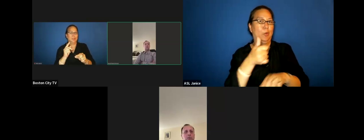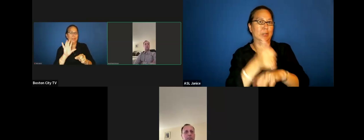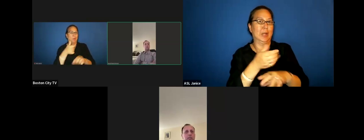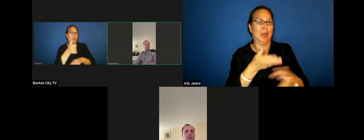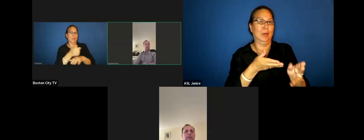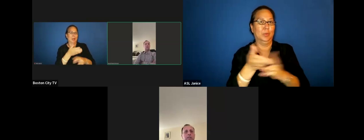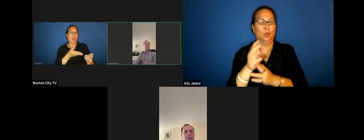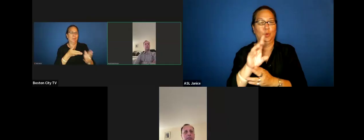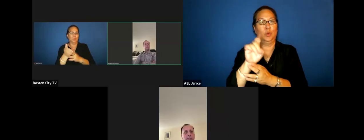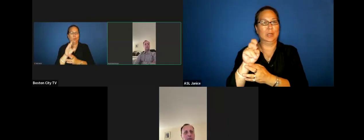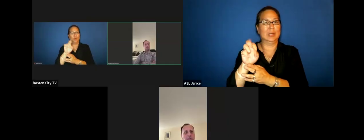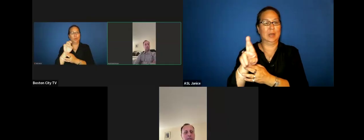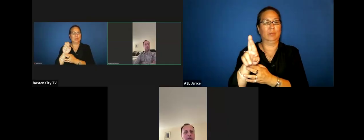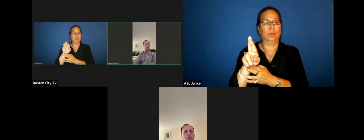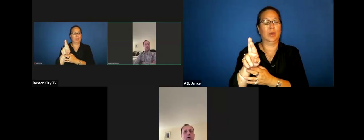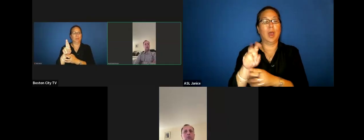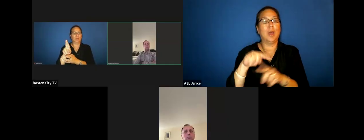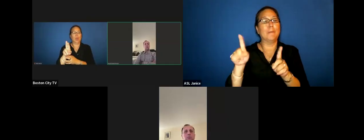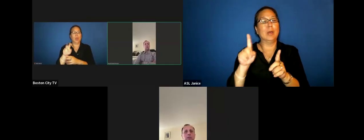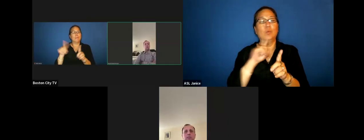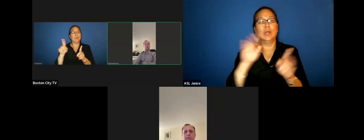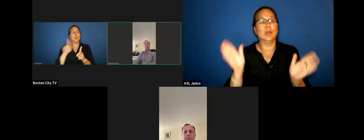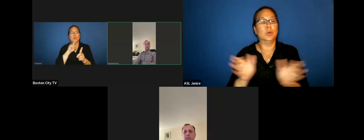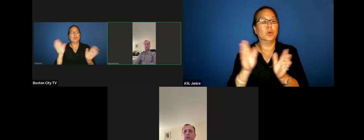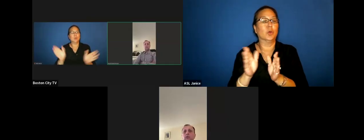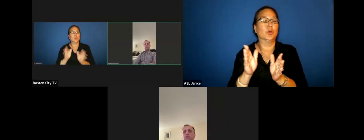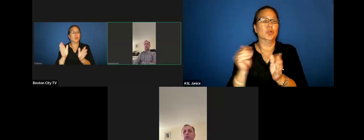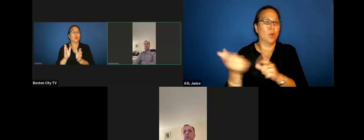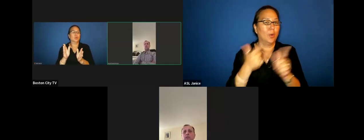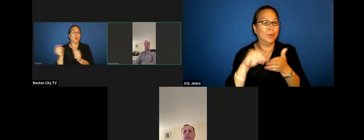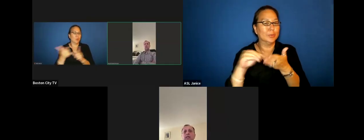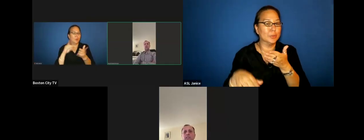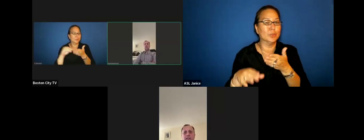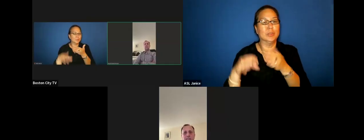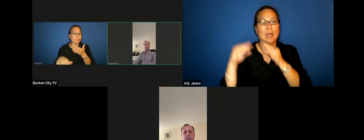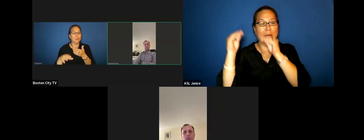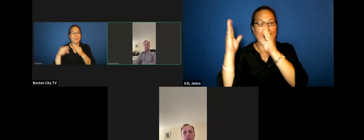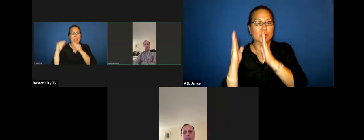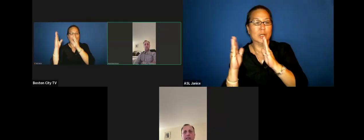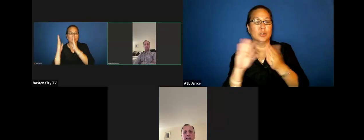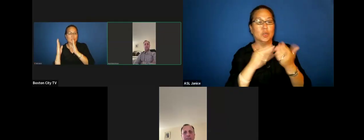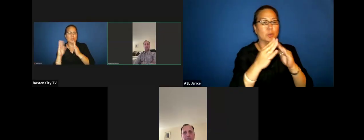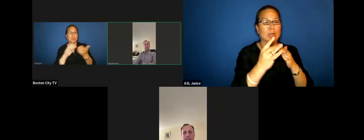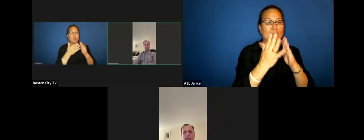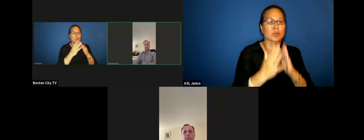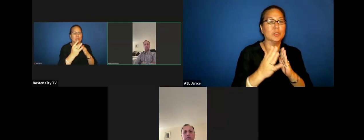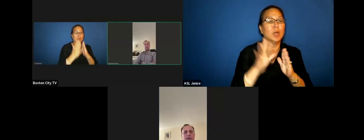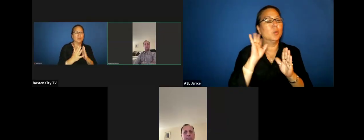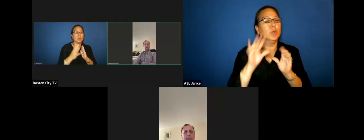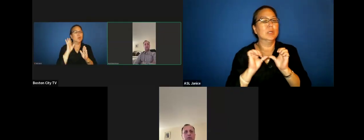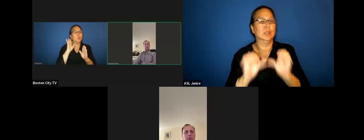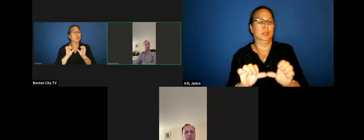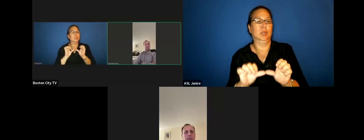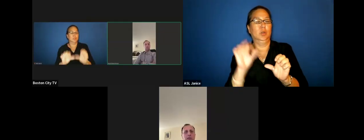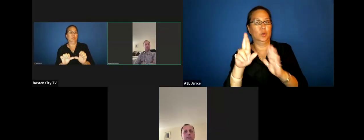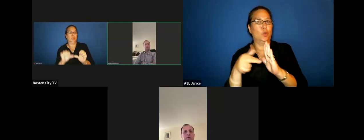all students, educators, or community leaders continue their excellence rules and efforts to serve